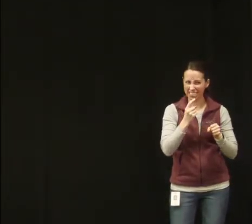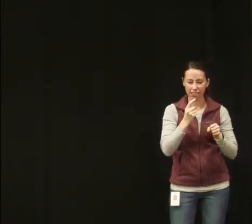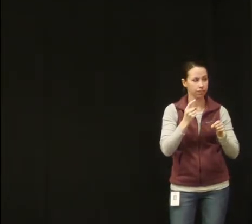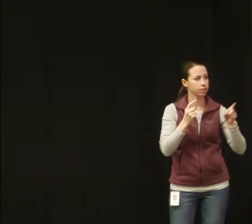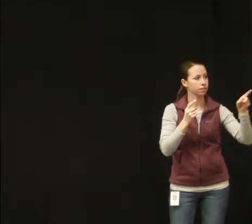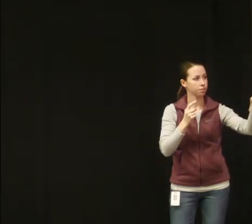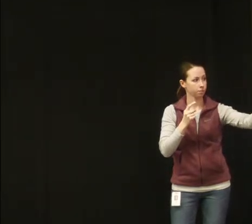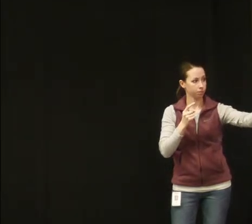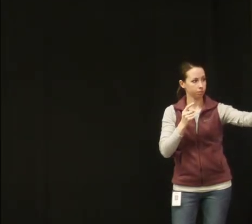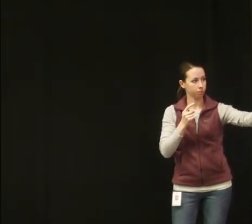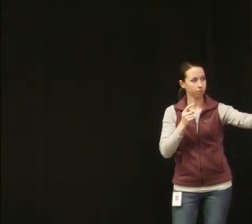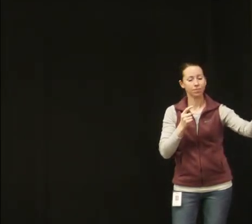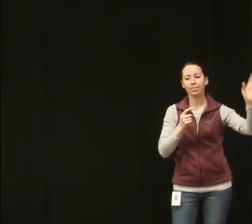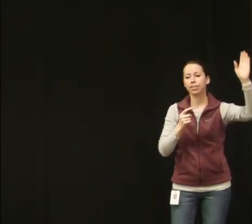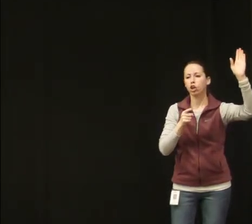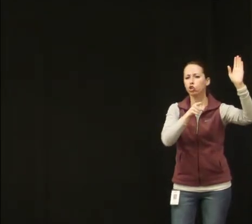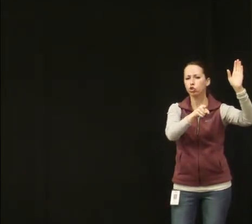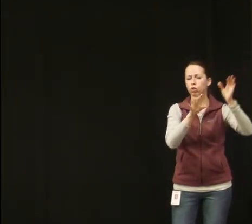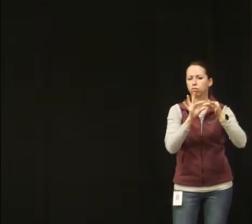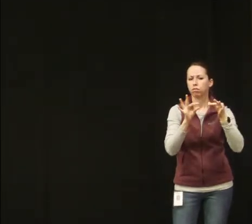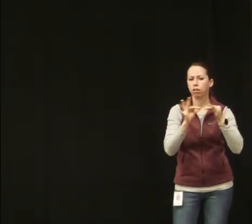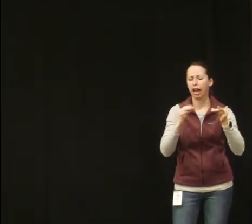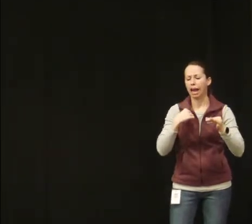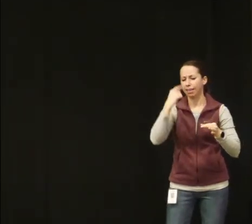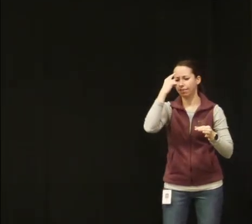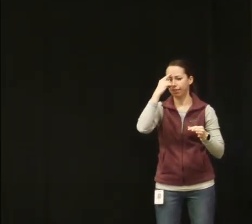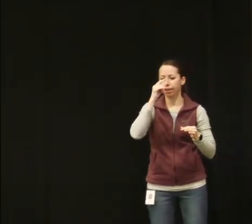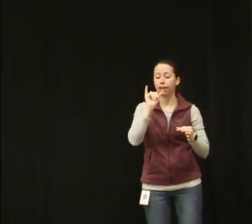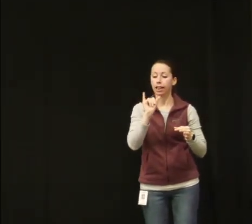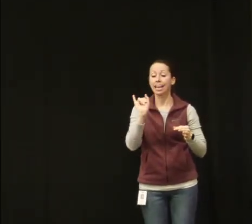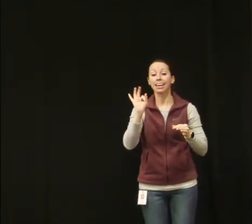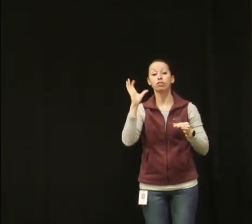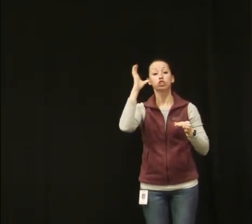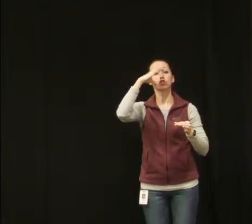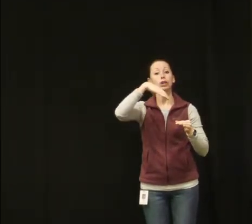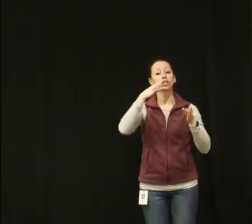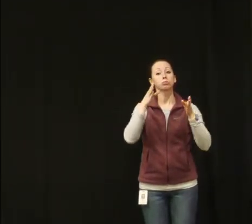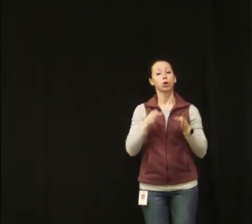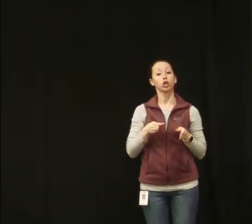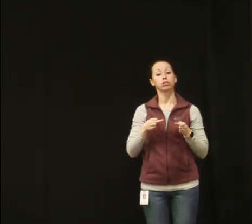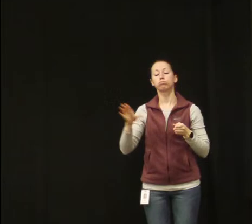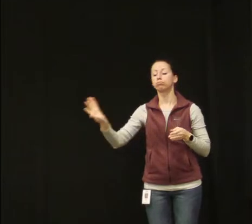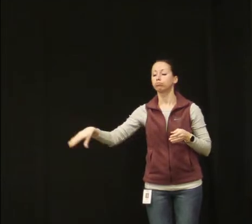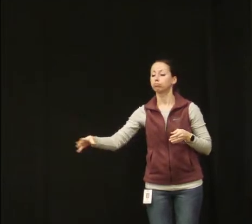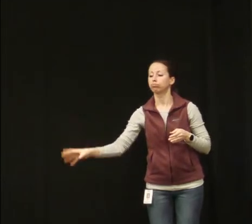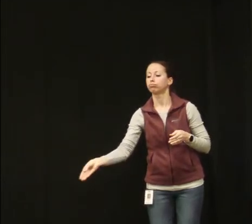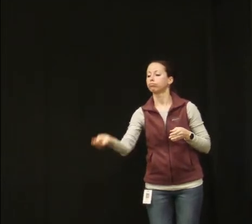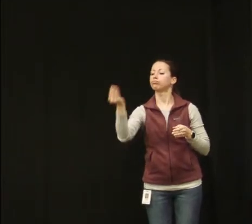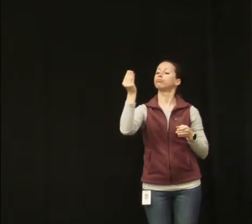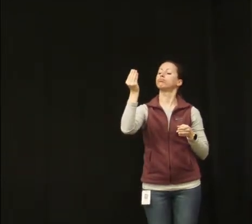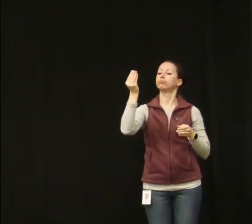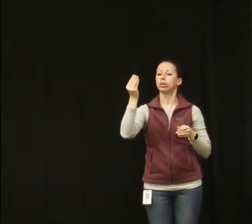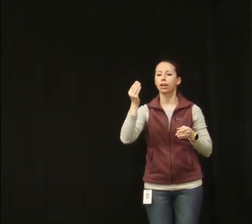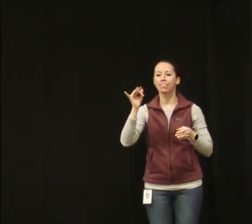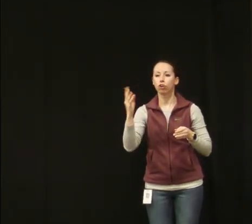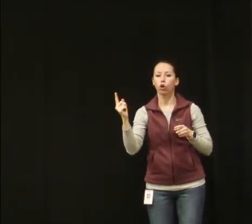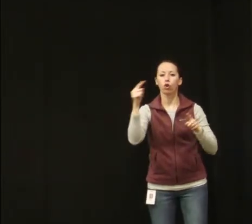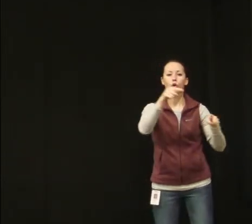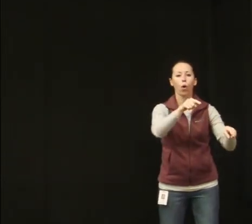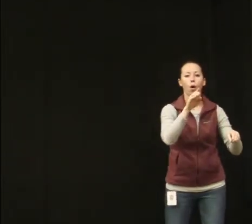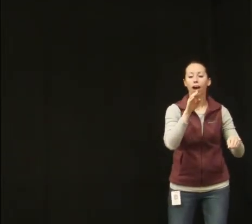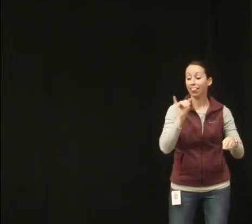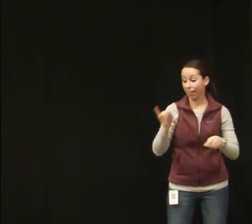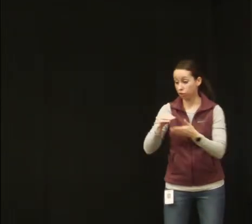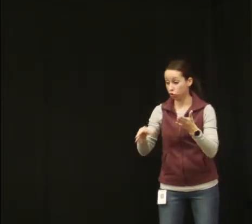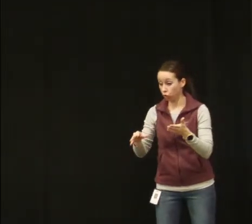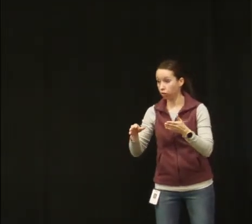as you're I talking, know. I'm thinking of it as if a stranger, they went back to Boyle County or Danville Independent,